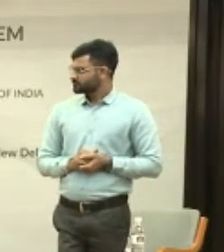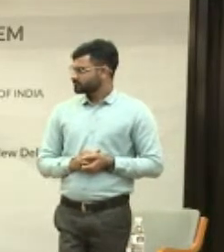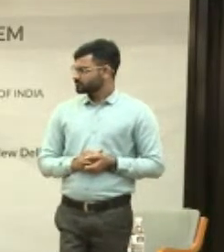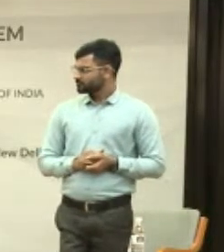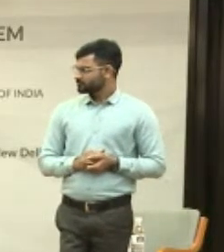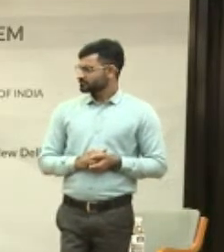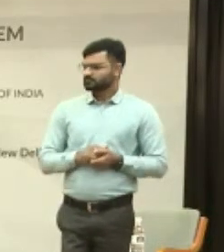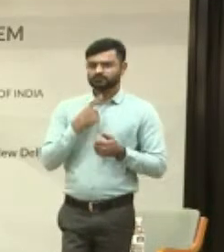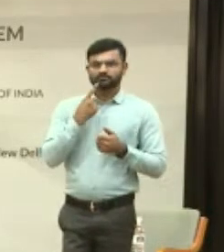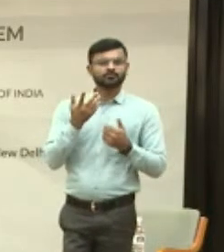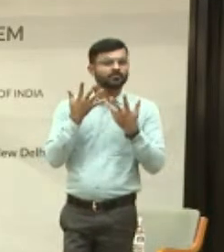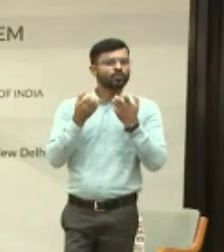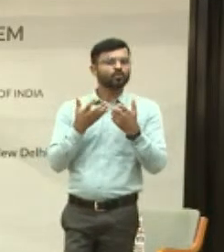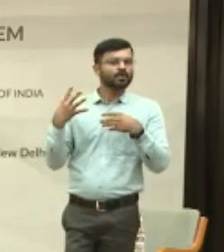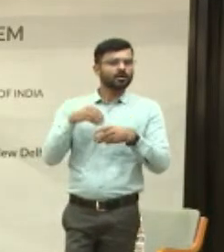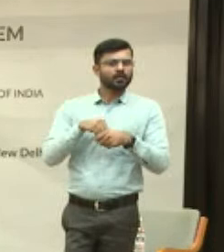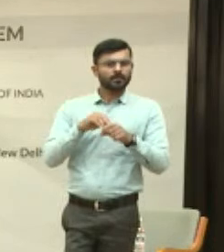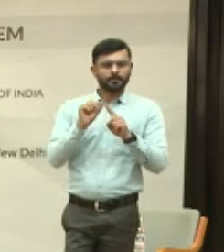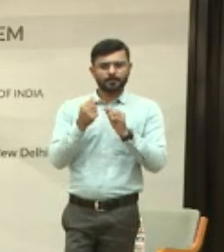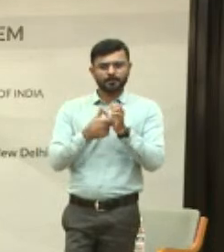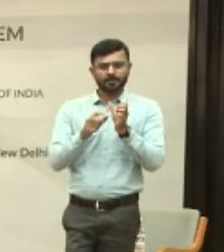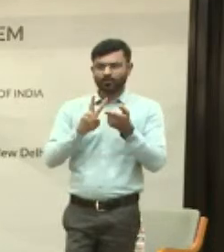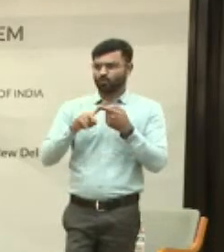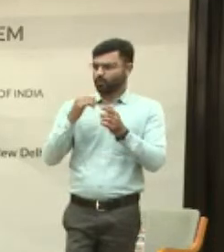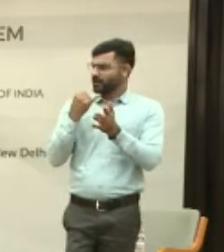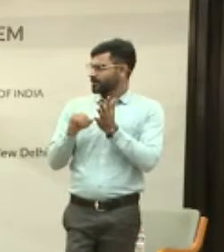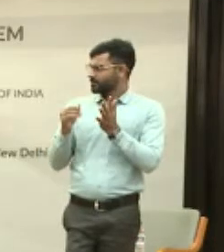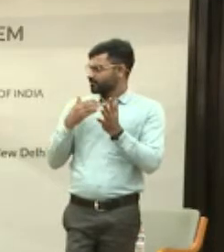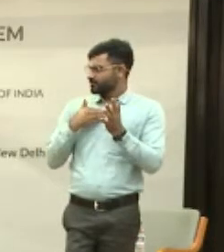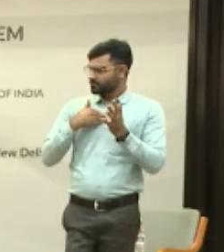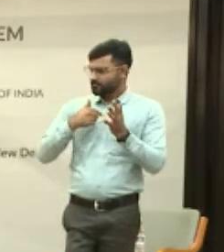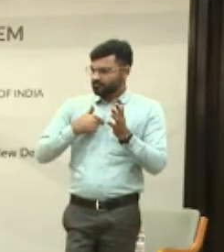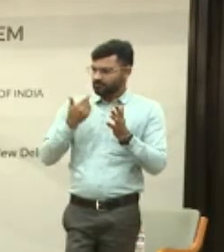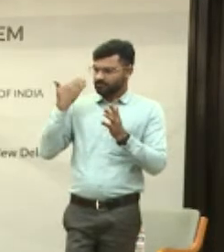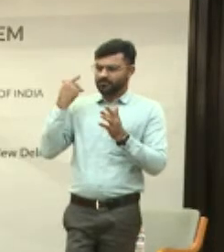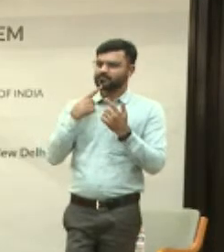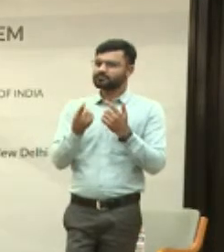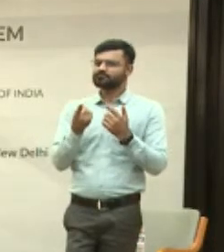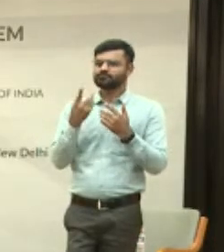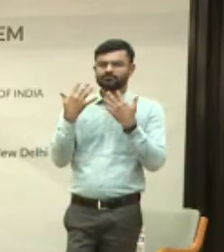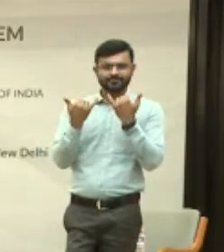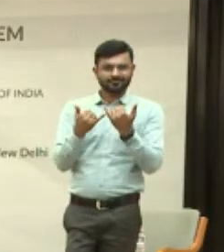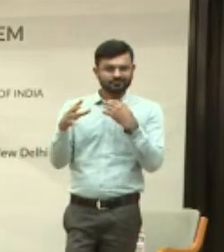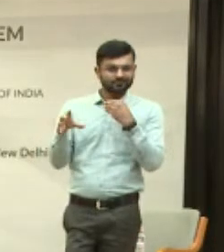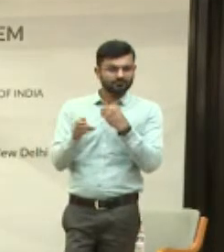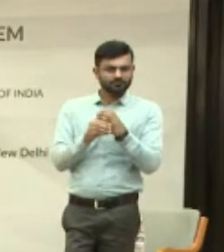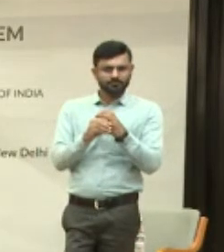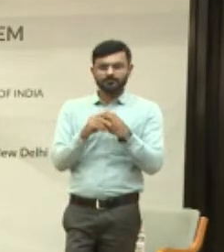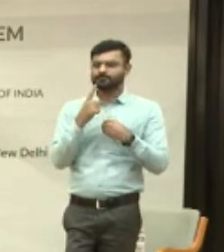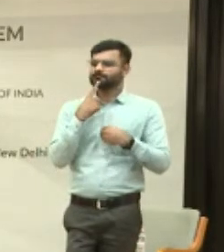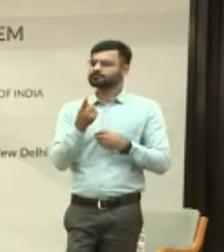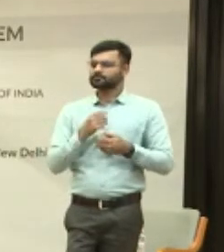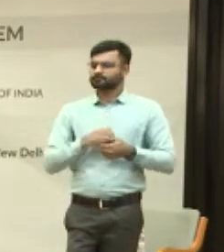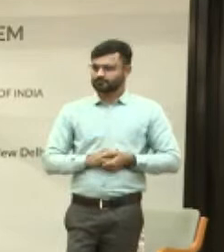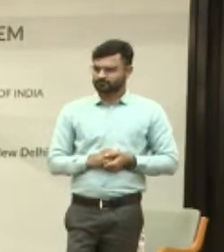And not that I want to provoke anyone, which is why I restrained myself earlier, but now you've tempted me to say